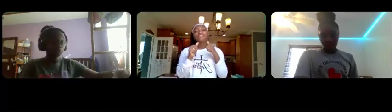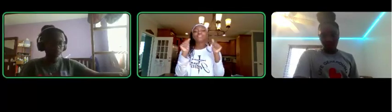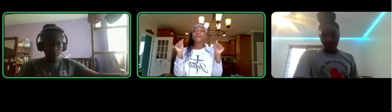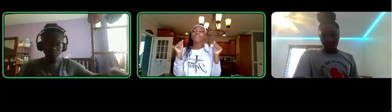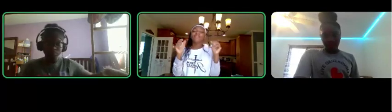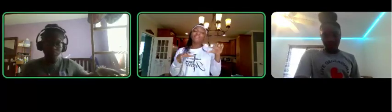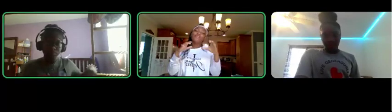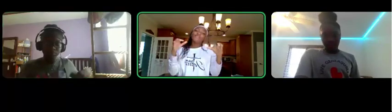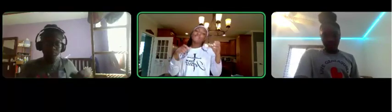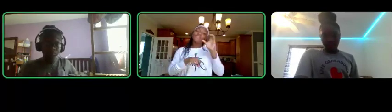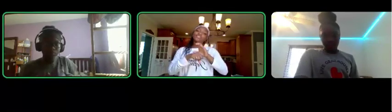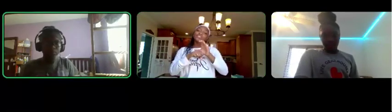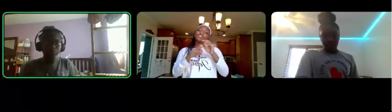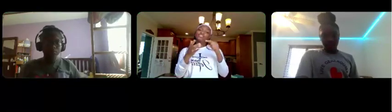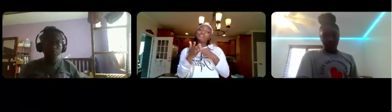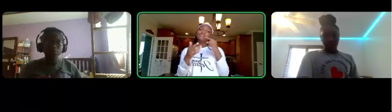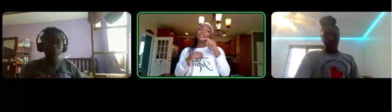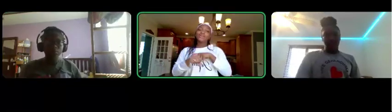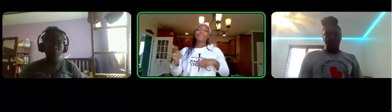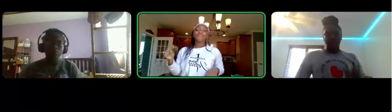that for church sometime.